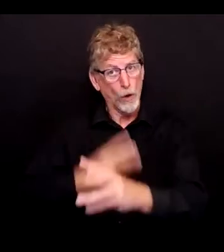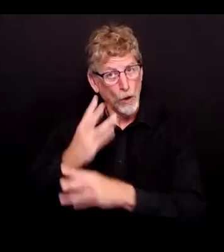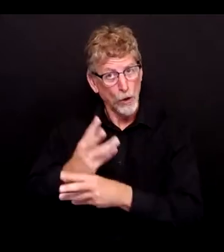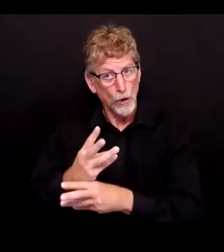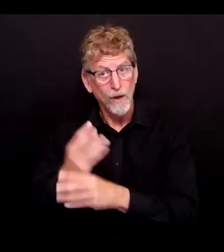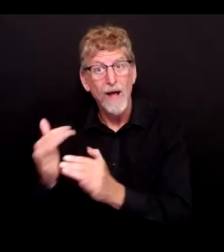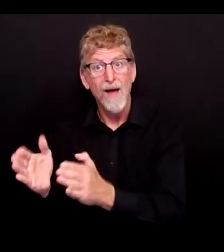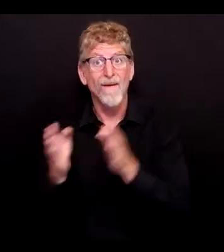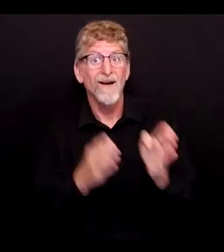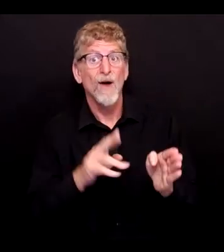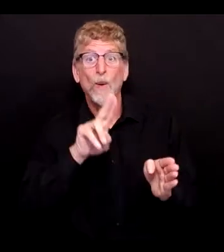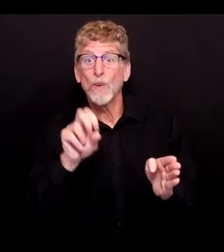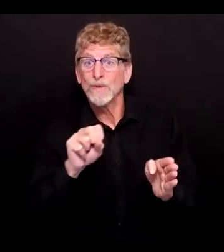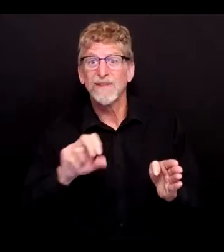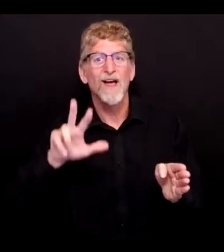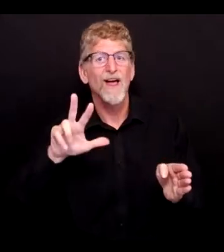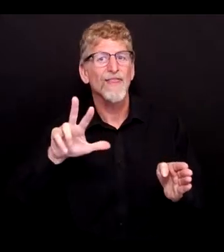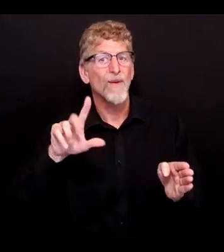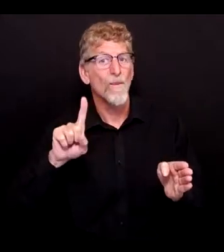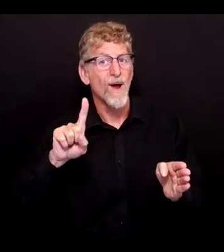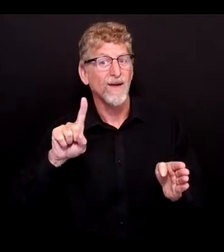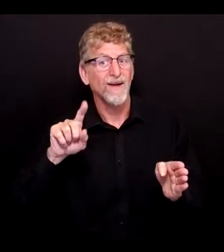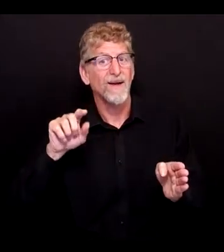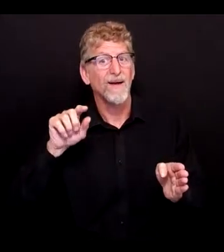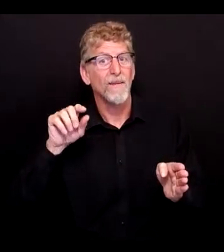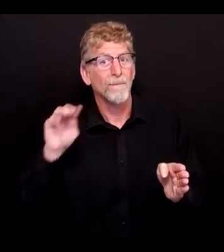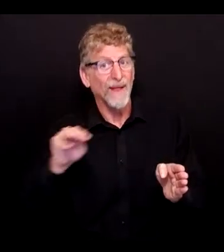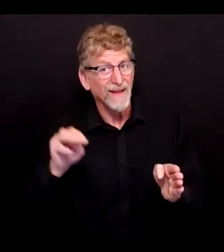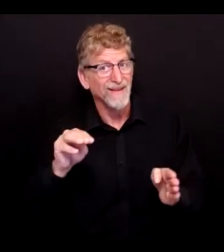cases and